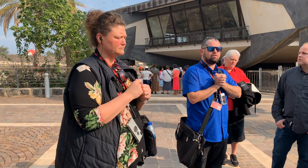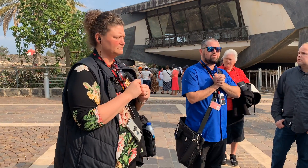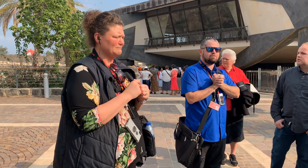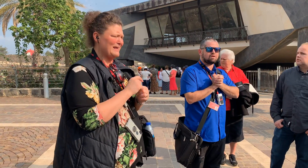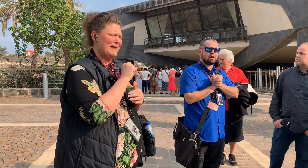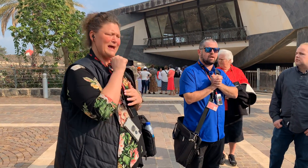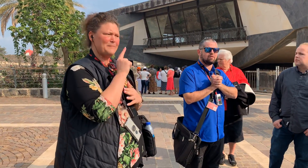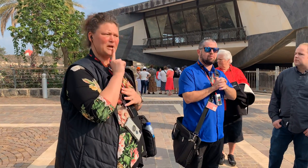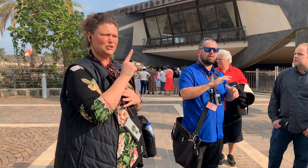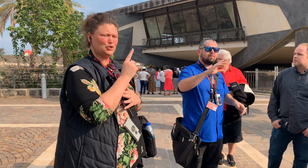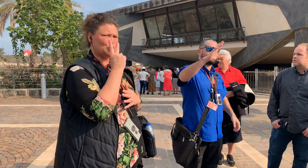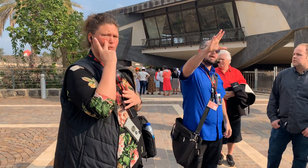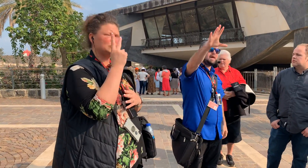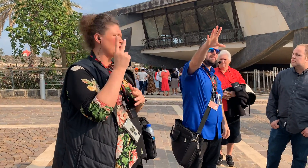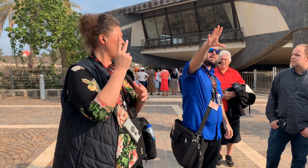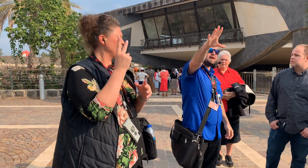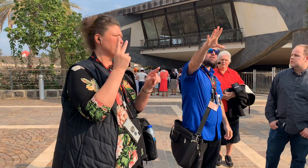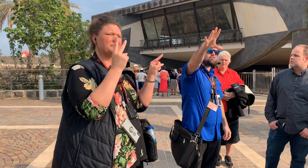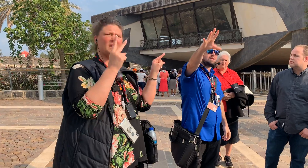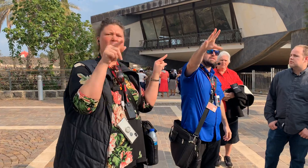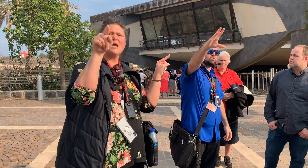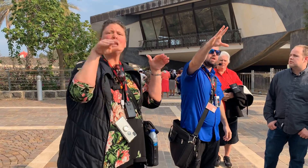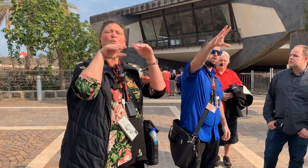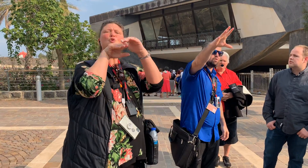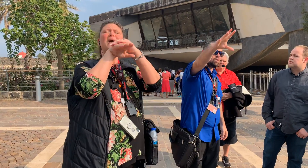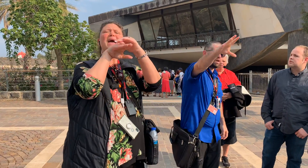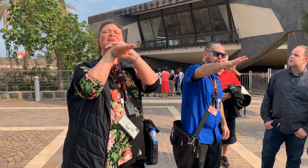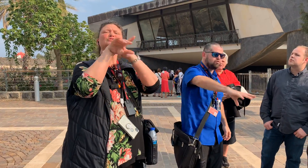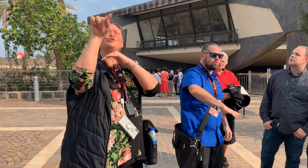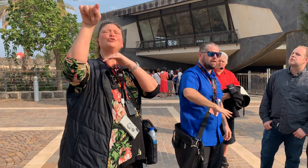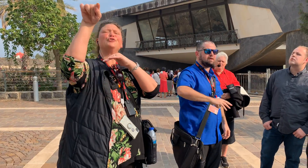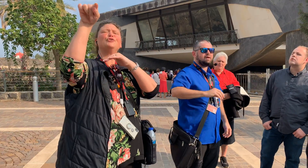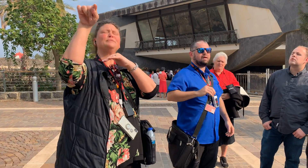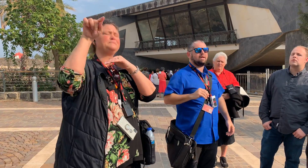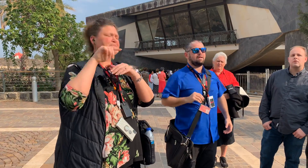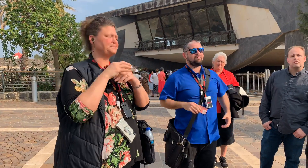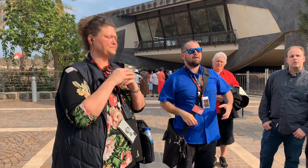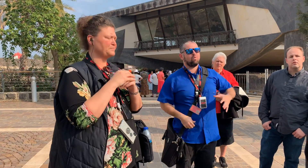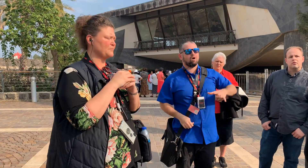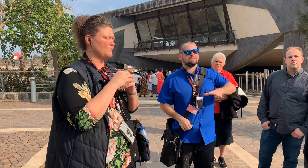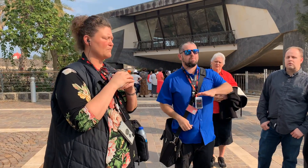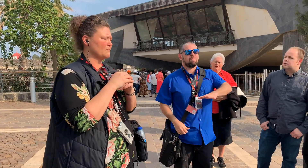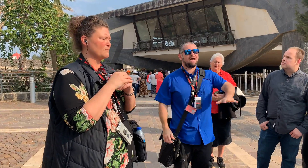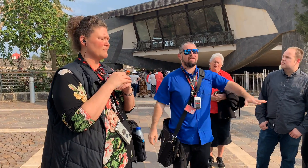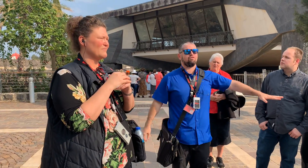sure that you saw that, but at the entrance, when you are entering,